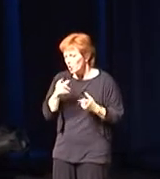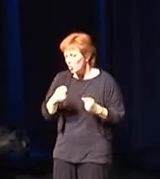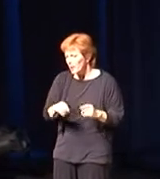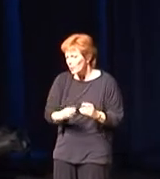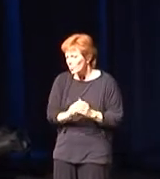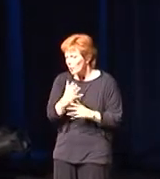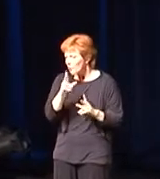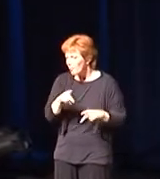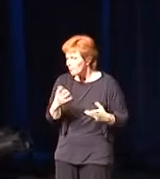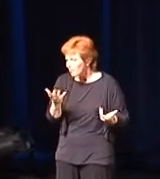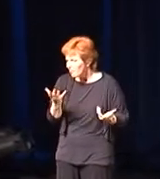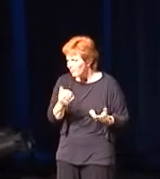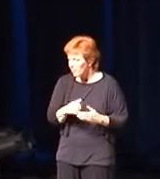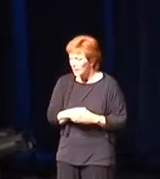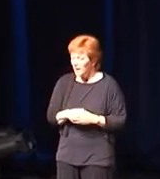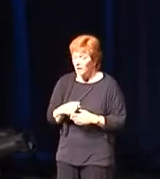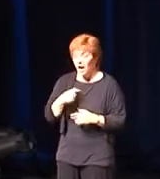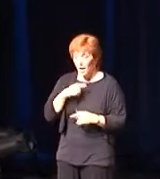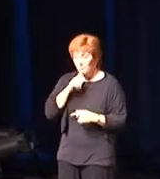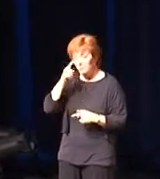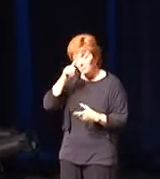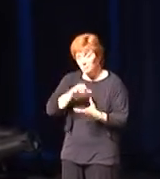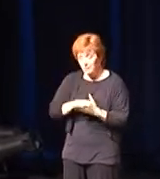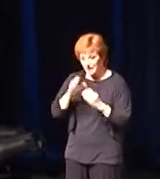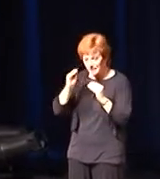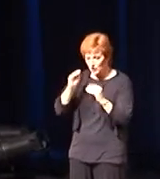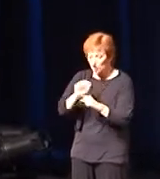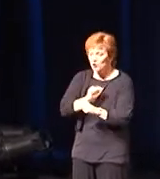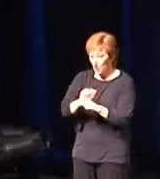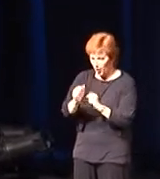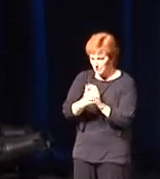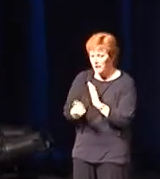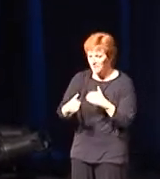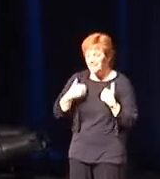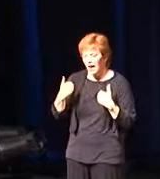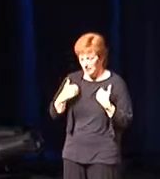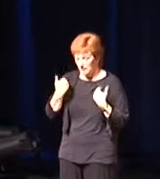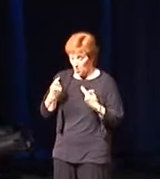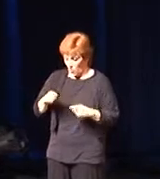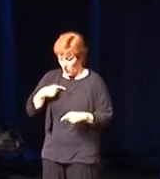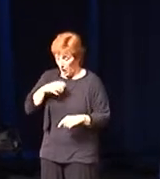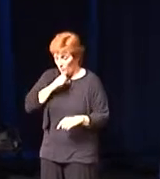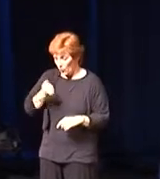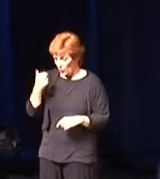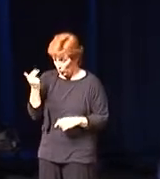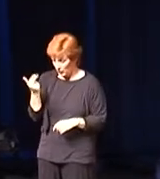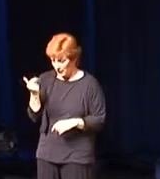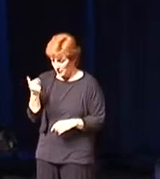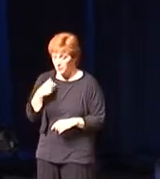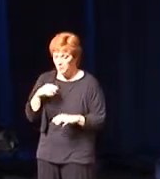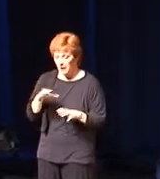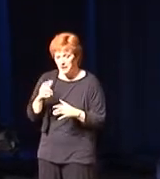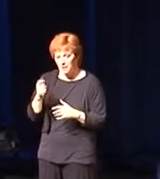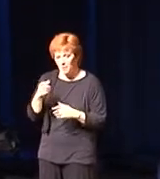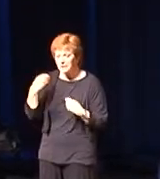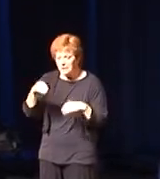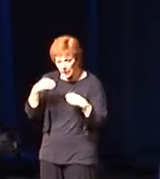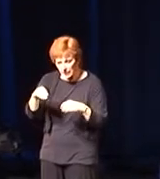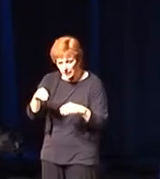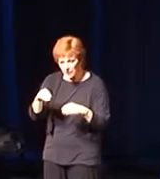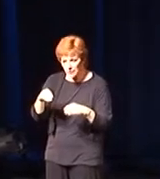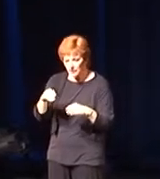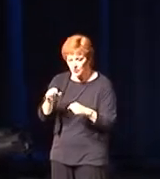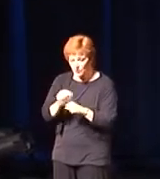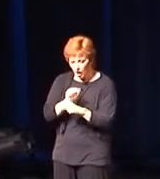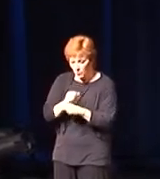up. I'm a big believer in teaching job skills young. When I was 13 years old, I did a little sewing job.